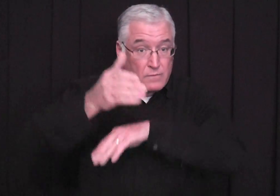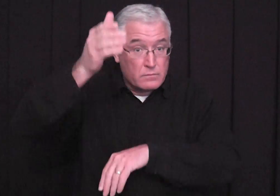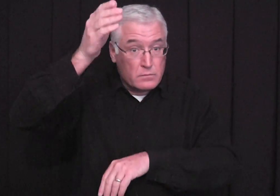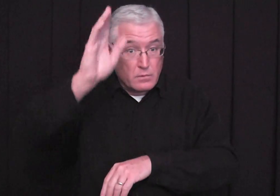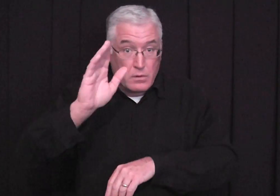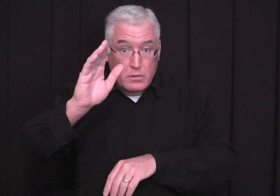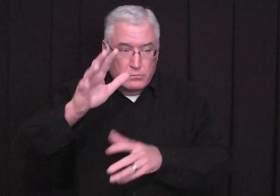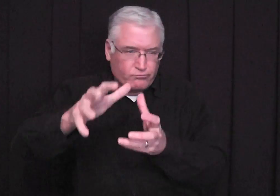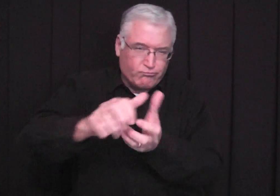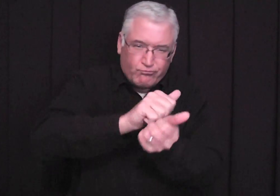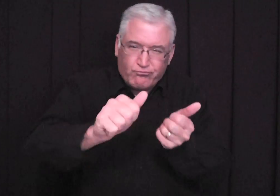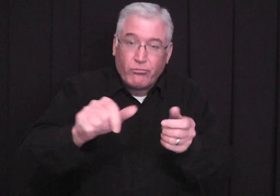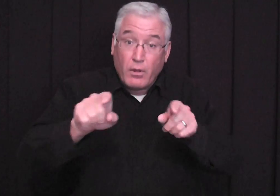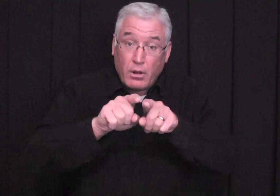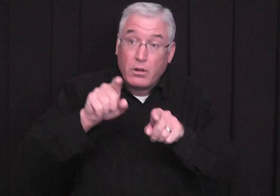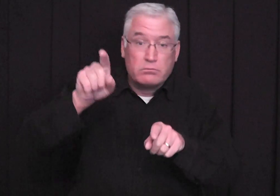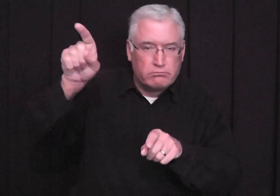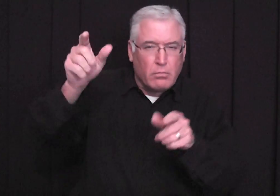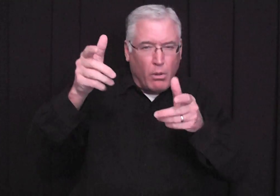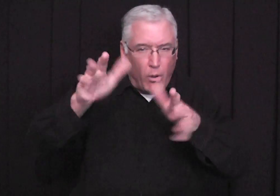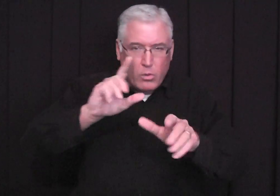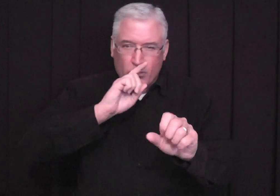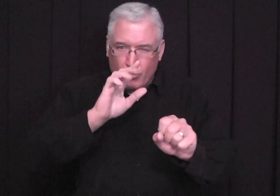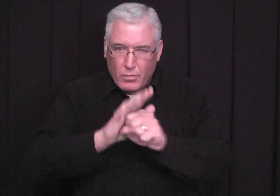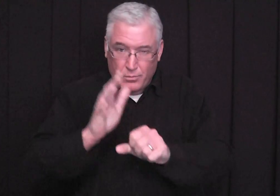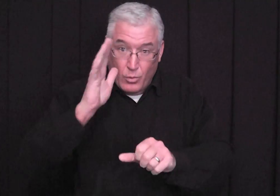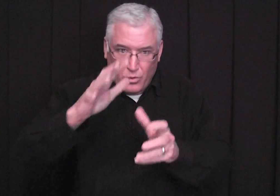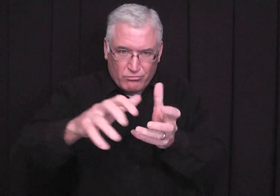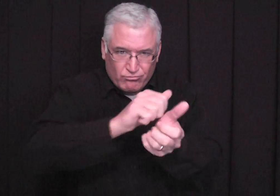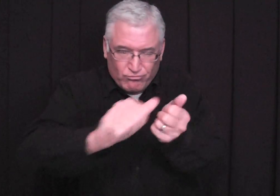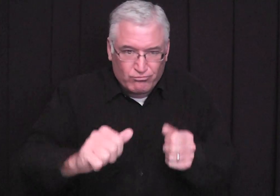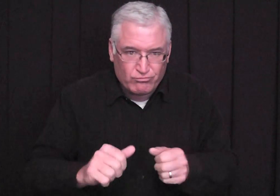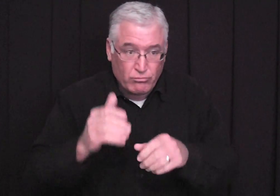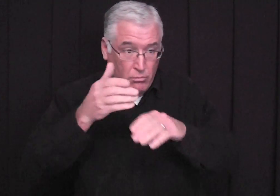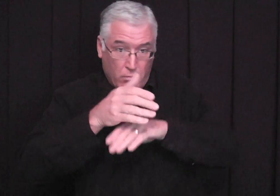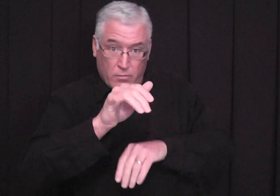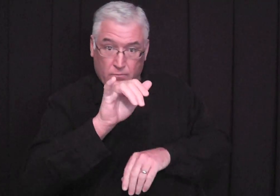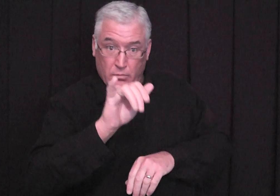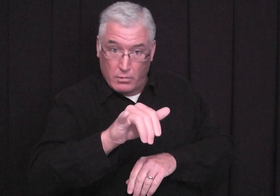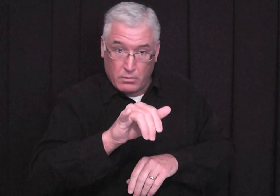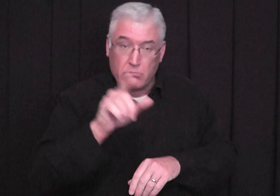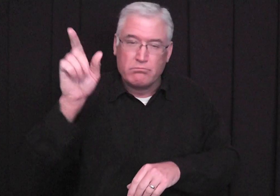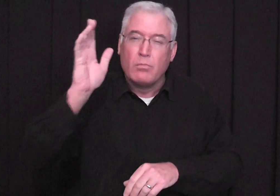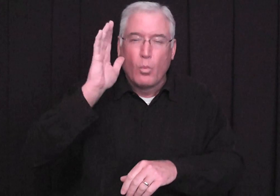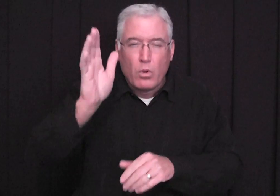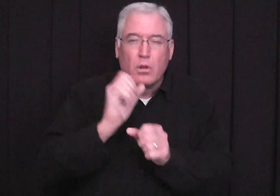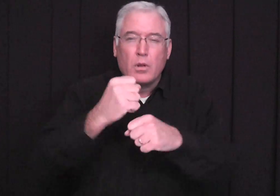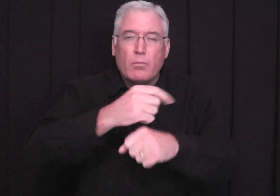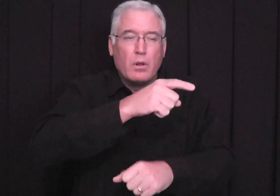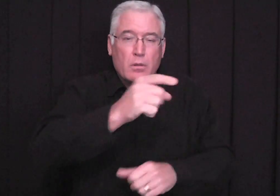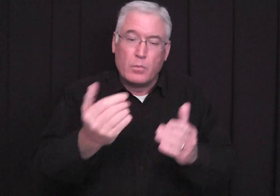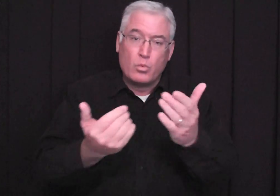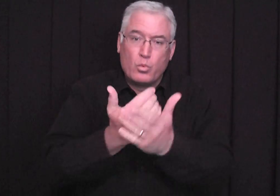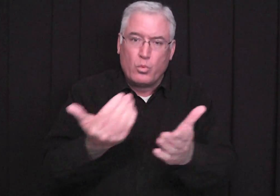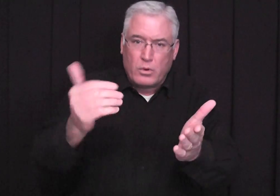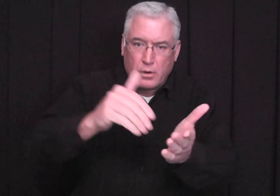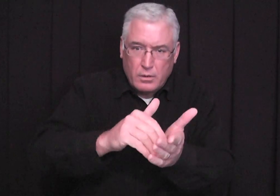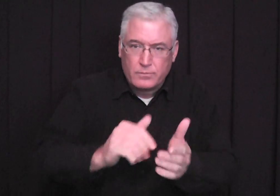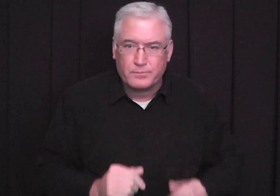Hosea, he knew that after God had destroyed them, and yes, God had promised that he would do that, he knew that he would